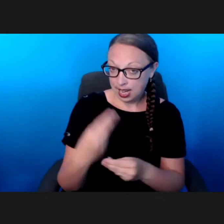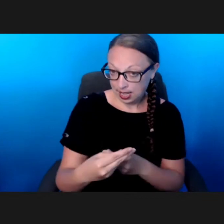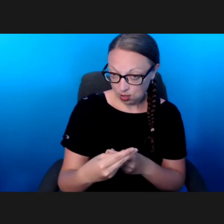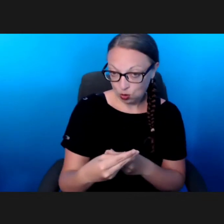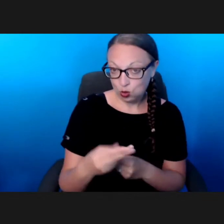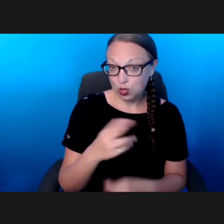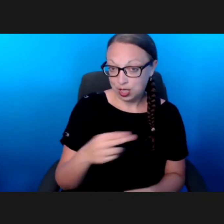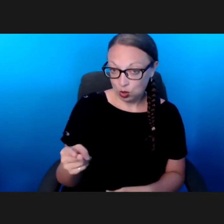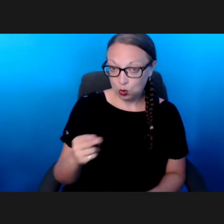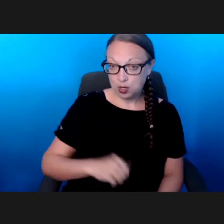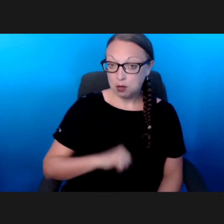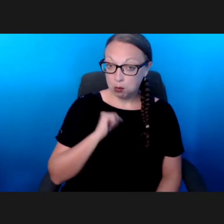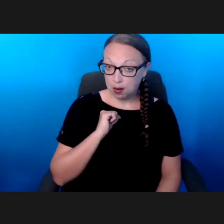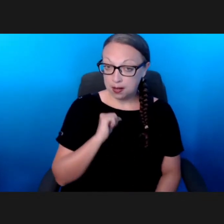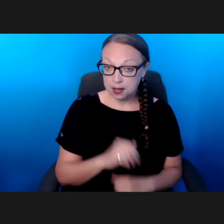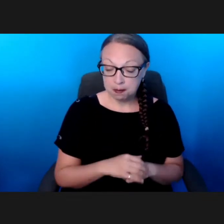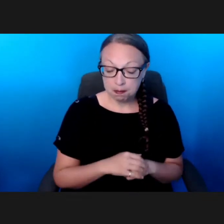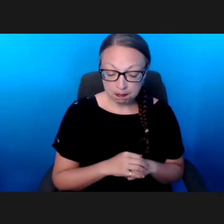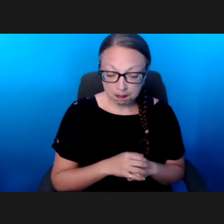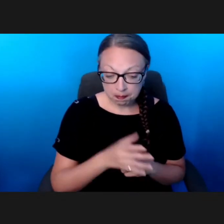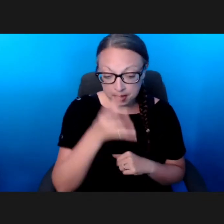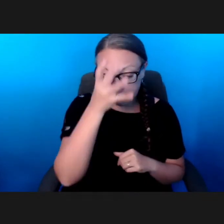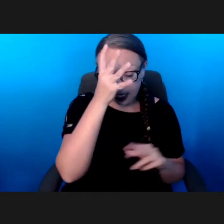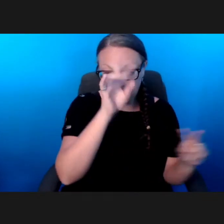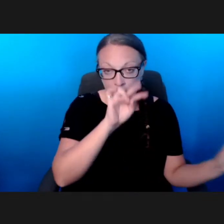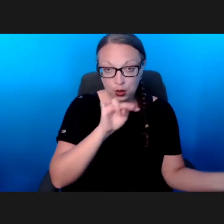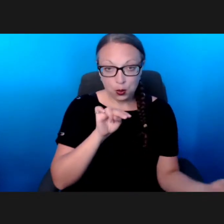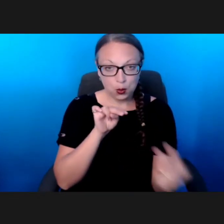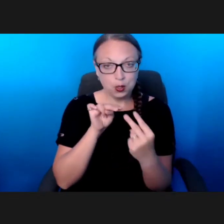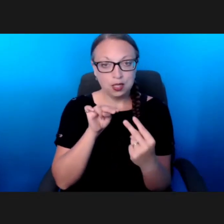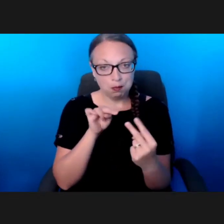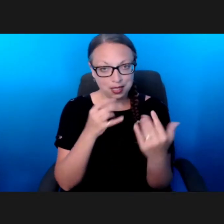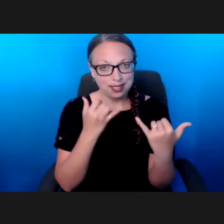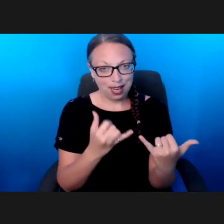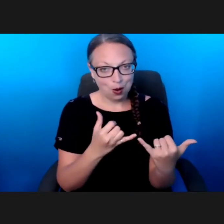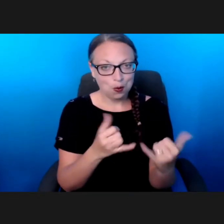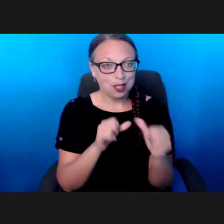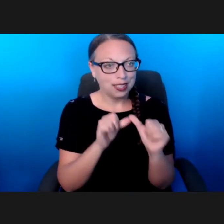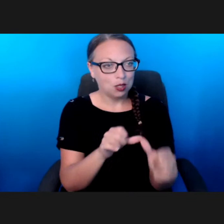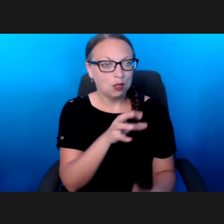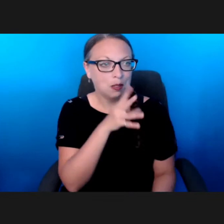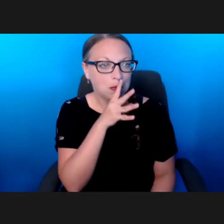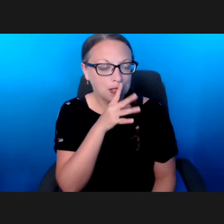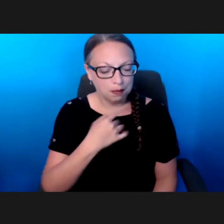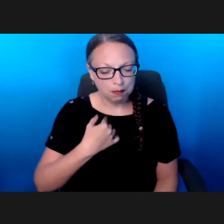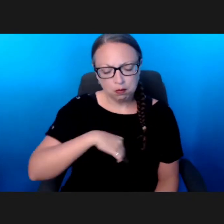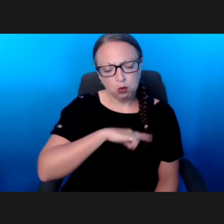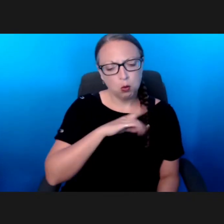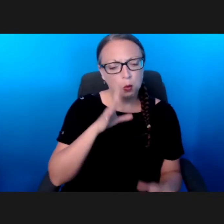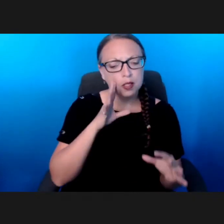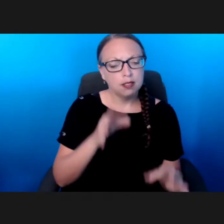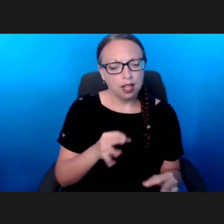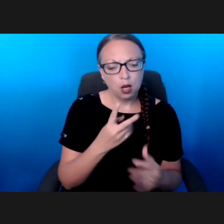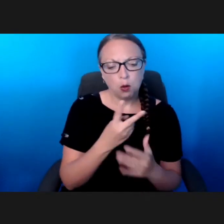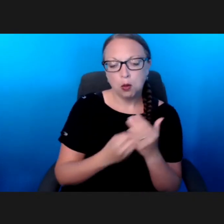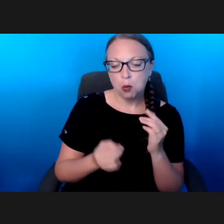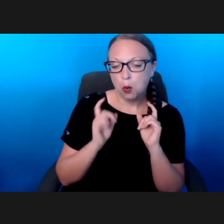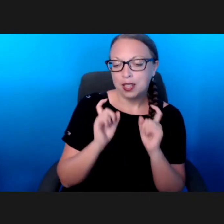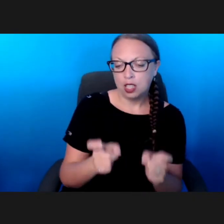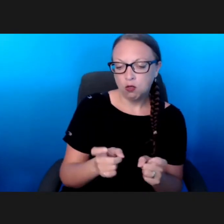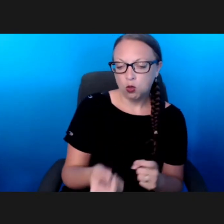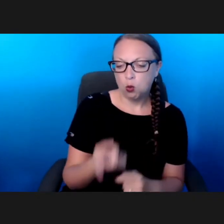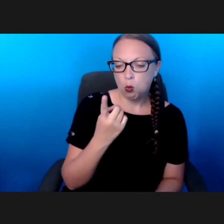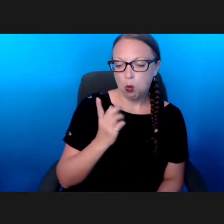family pride." Dad turned to face me and continued to speak. "We decided that we would both give you one of our